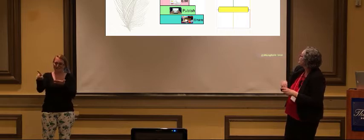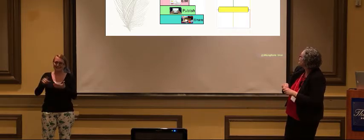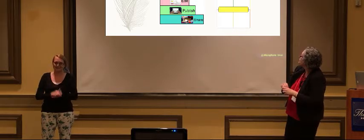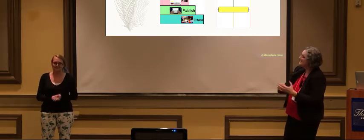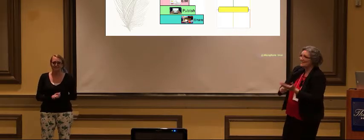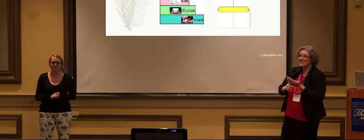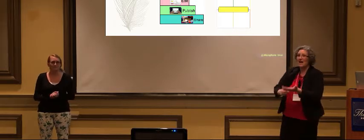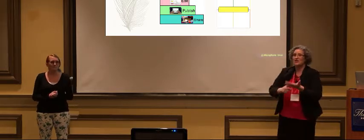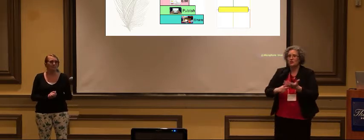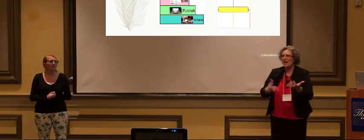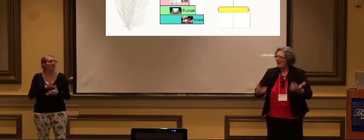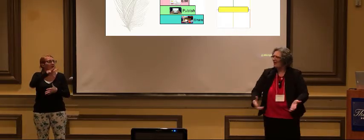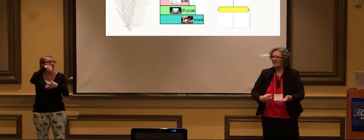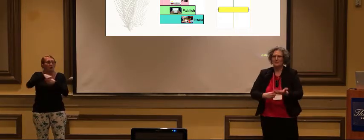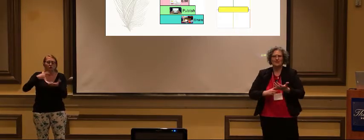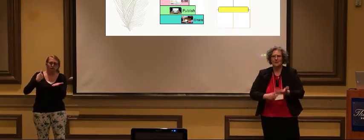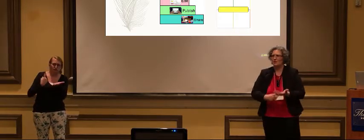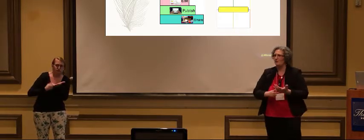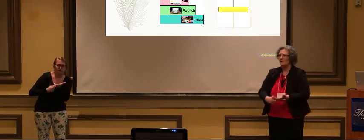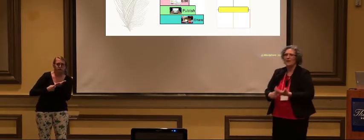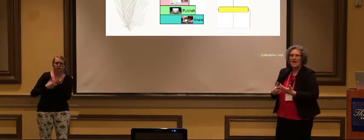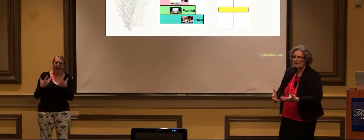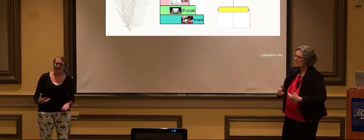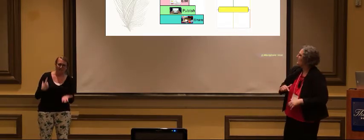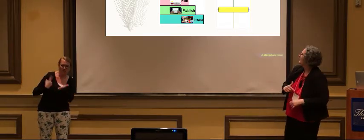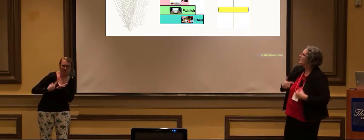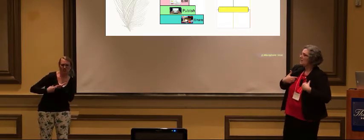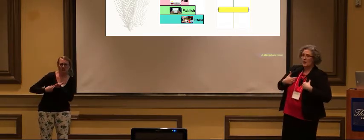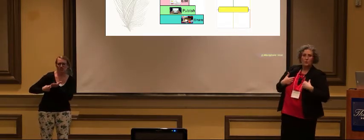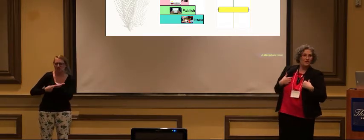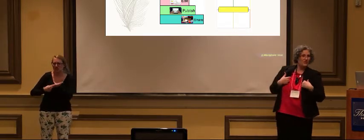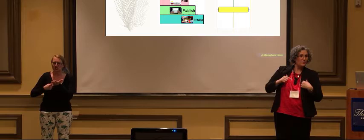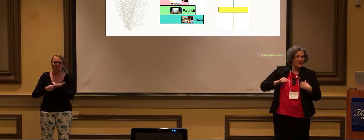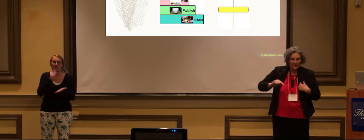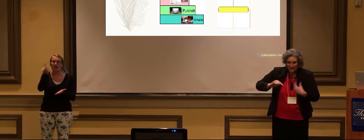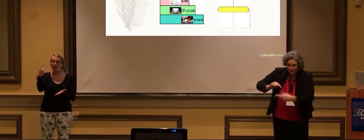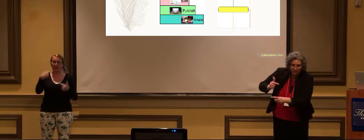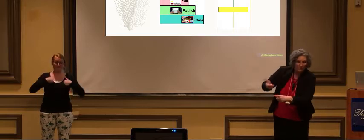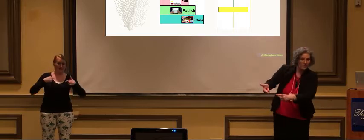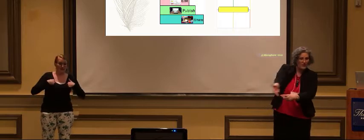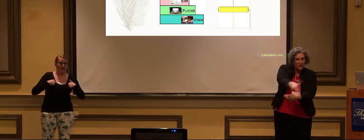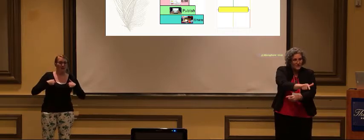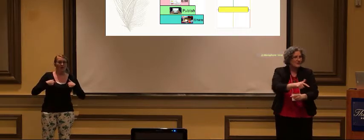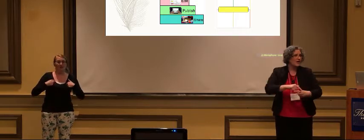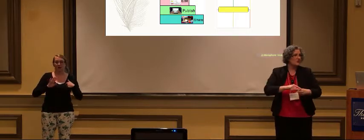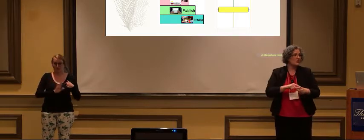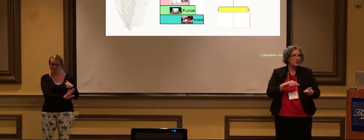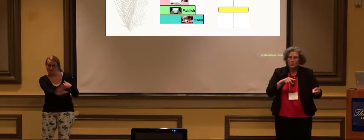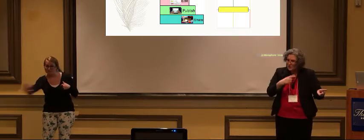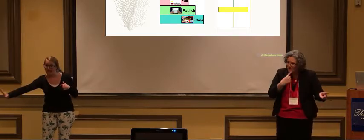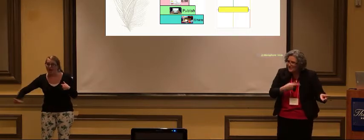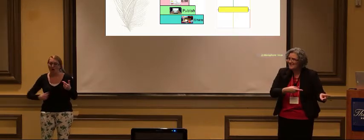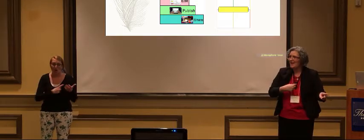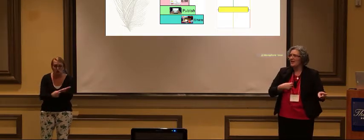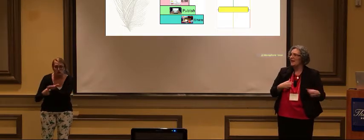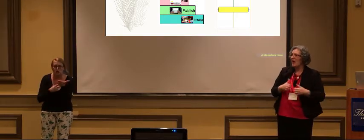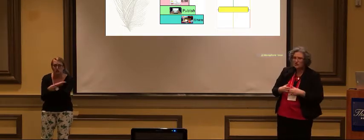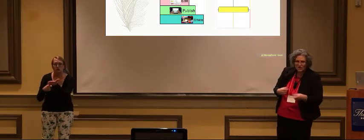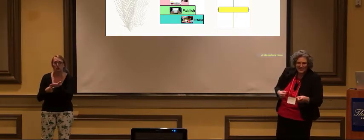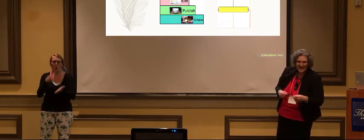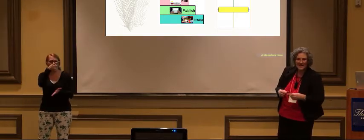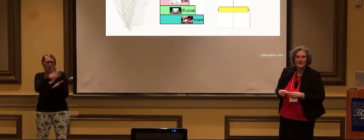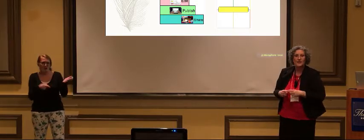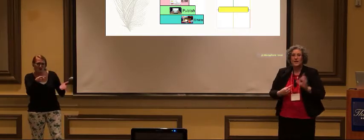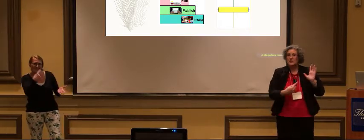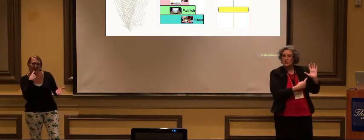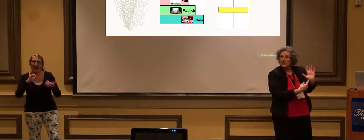And it includes discussion, heavy discussion, heavy. Not only just me, their discussion, what did she say, how